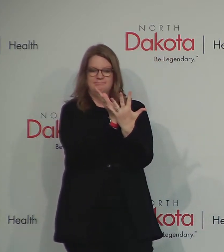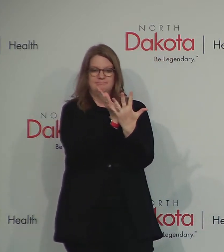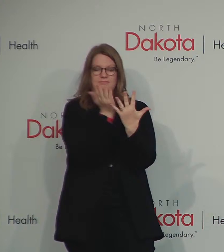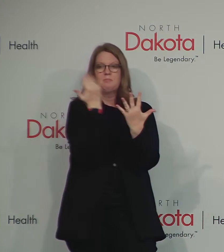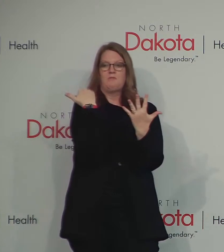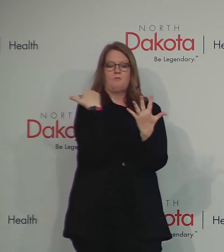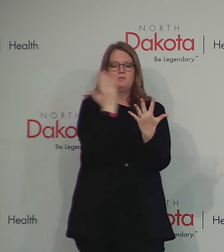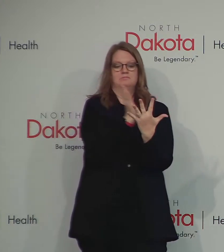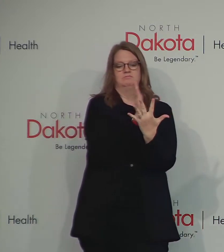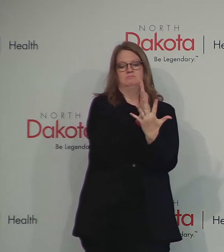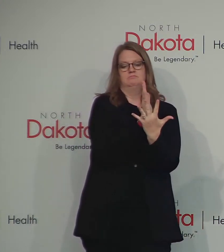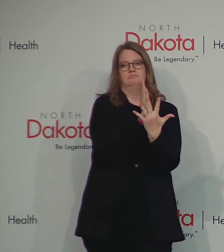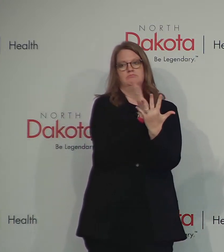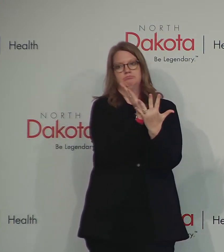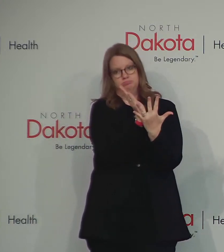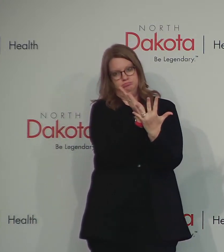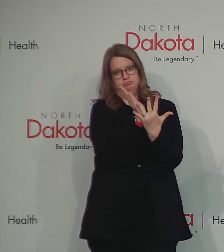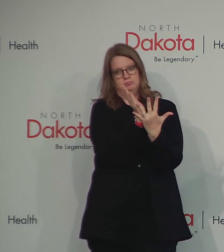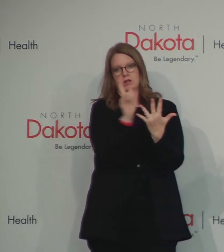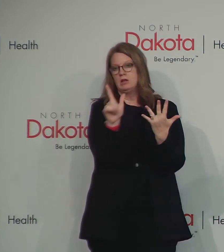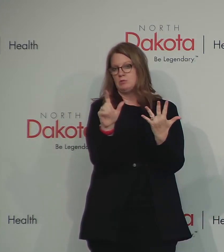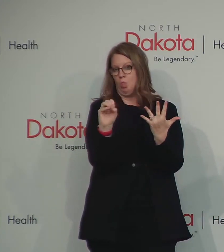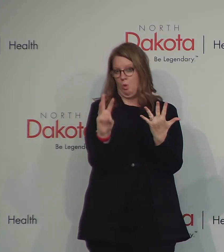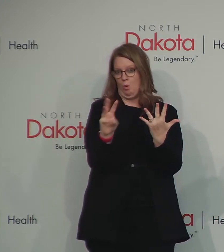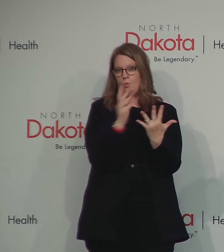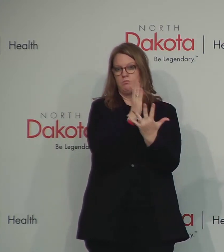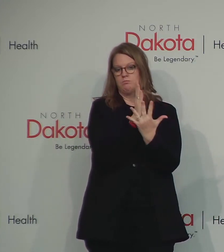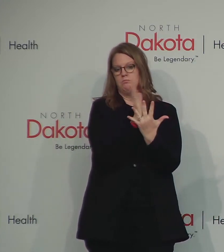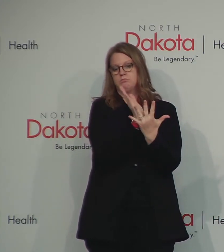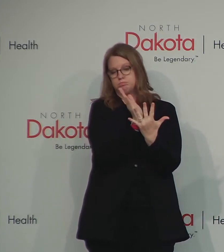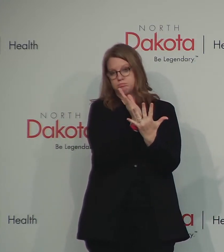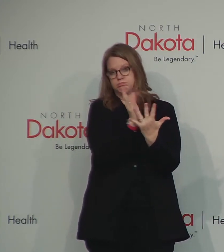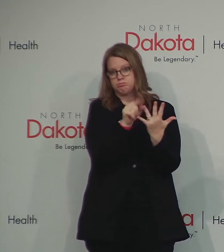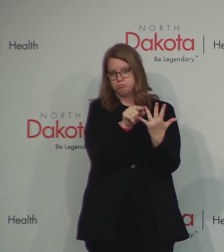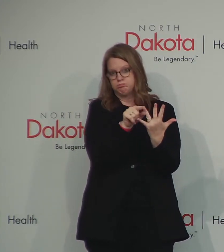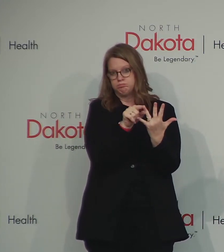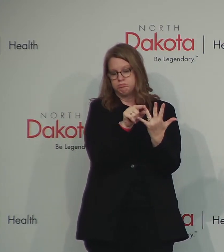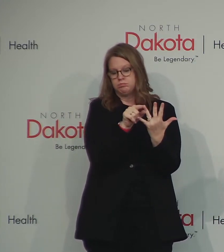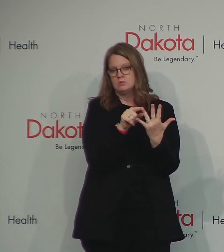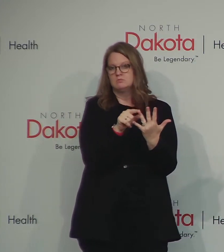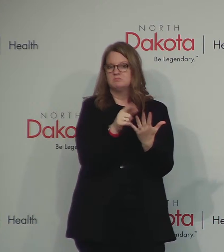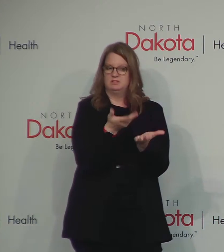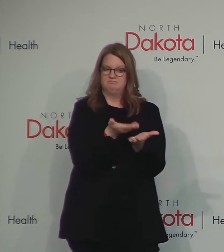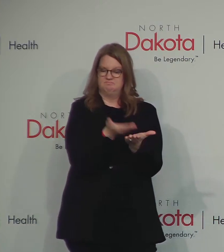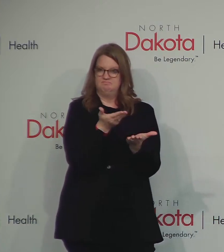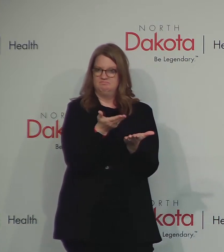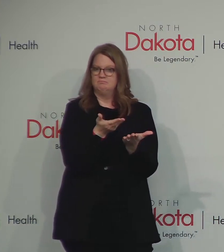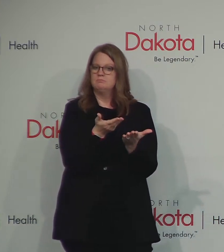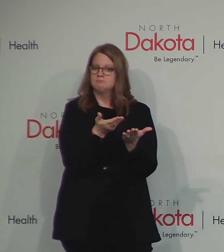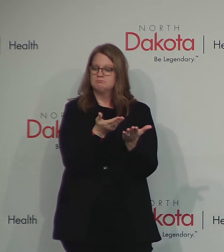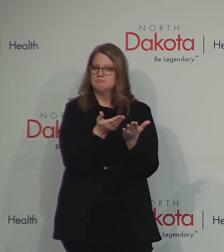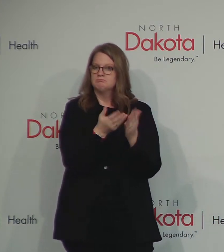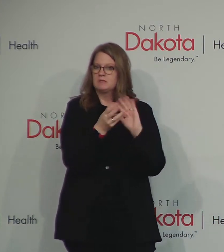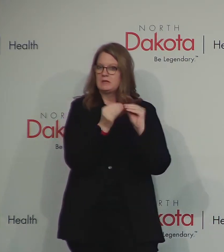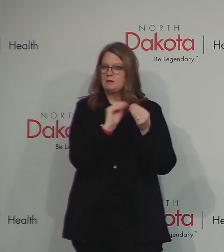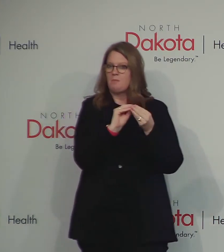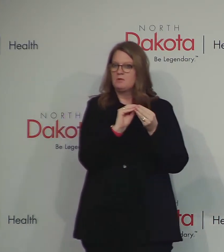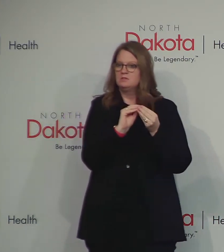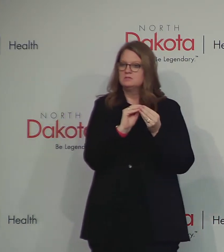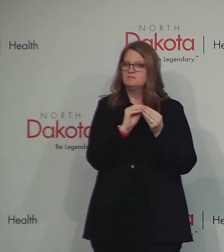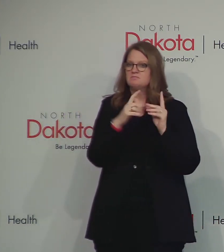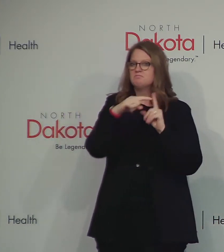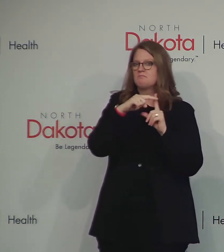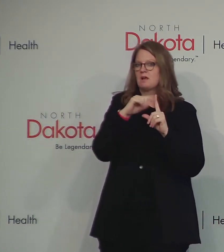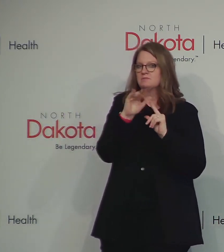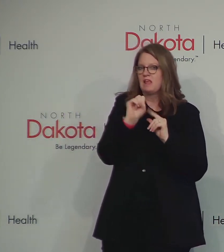from moderate down to low based on the data. Our numbers have continued to trend in the right direction thanks to continuing actions